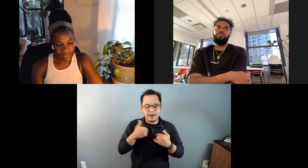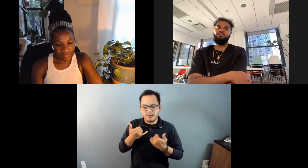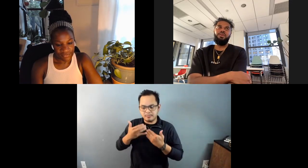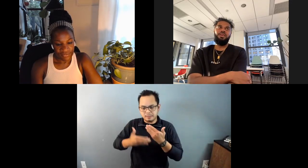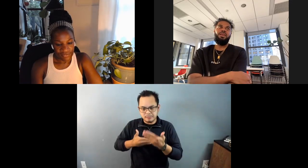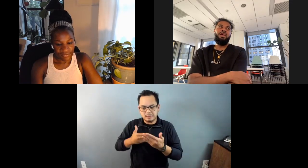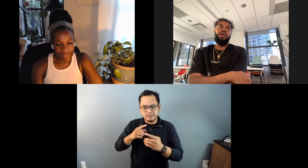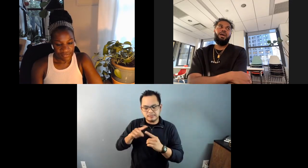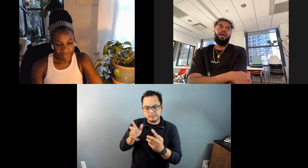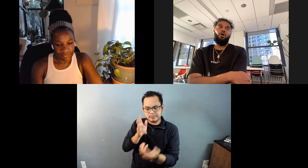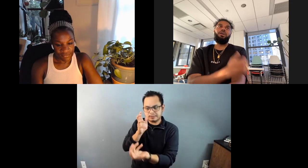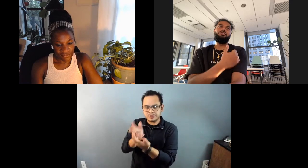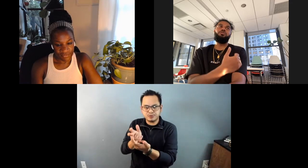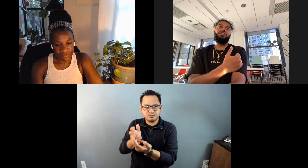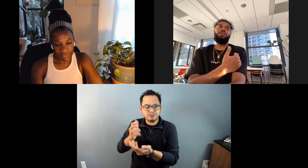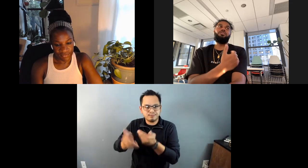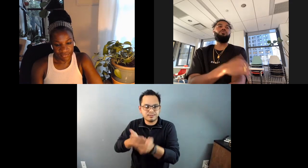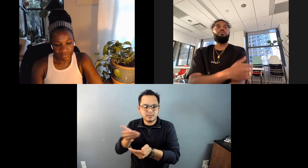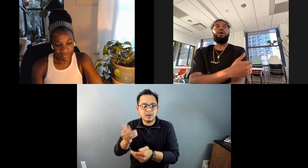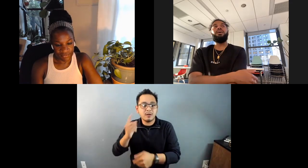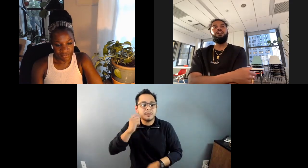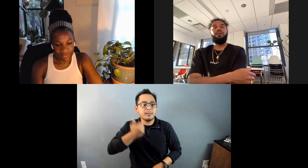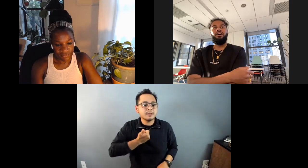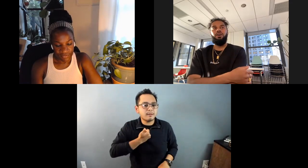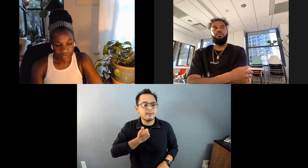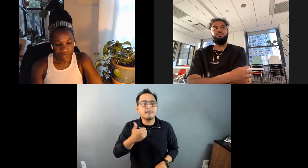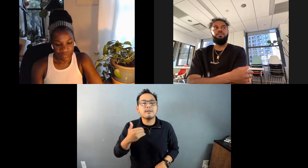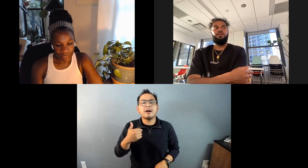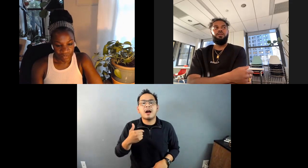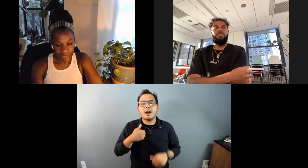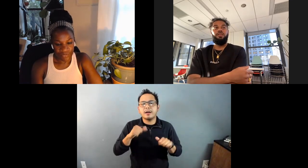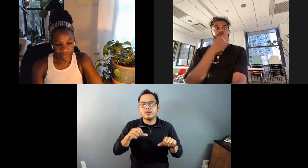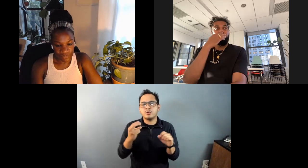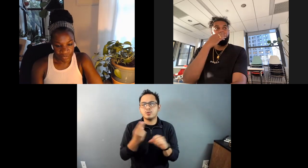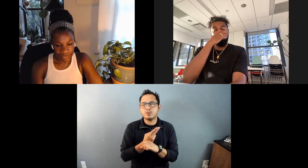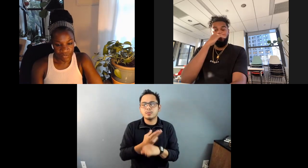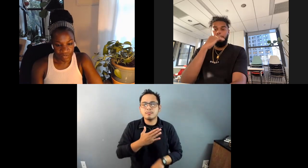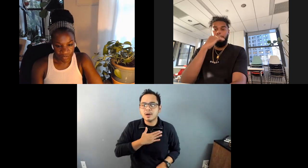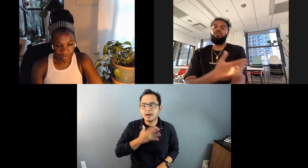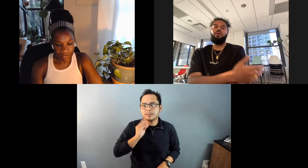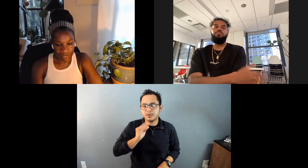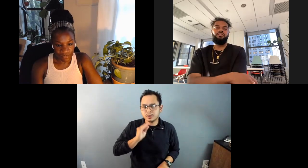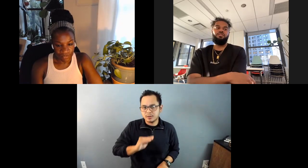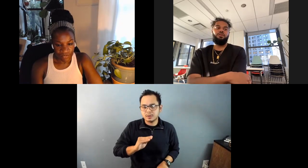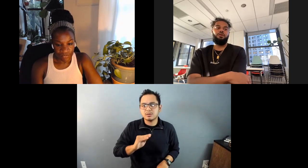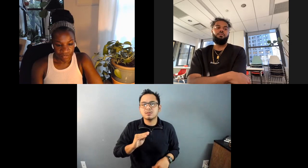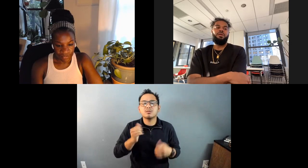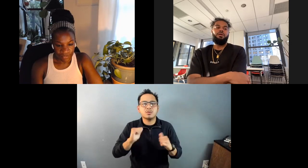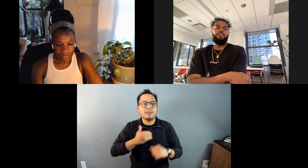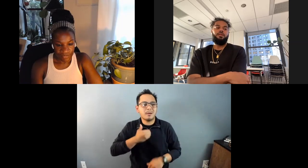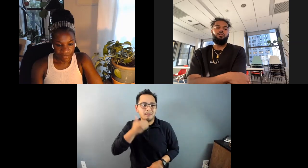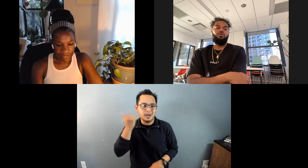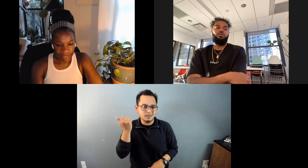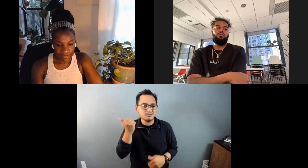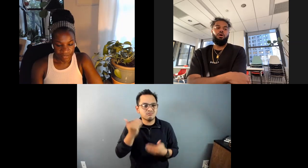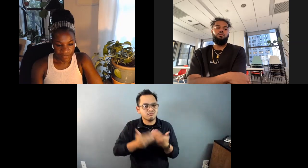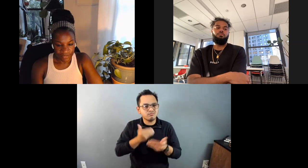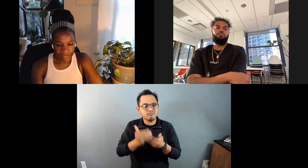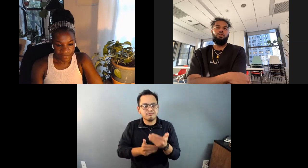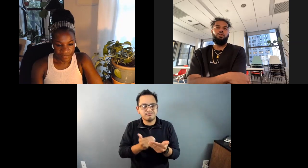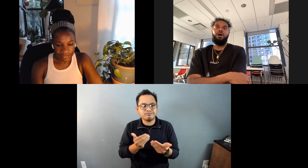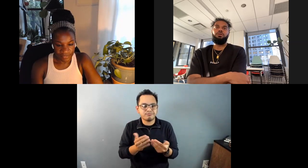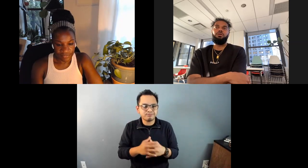sure you have these people in there. Like that's like the first thing that comes out of my mouth, kind of, And it's the same thing when I